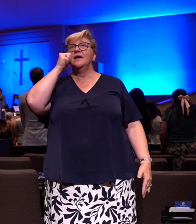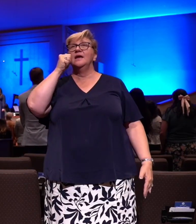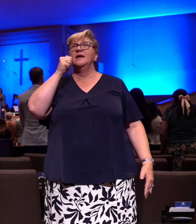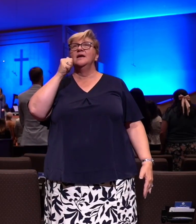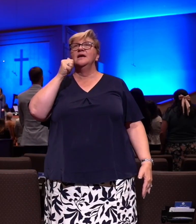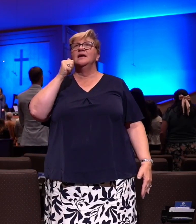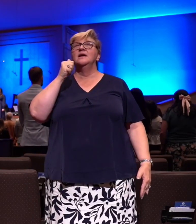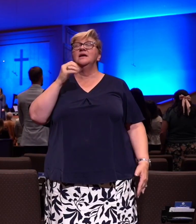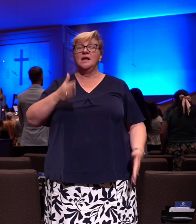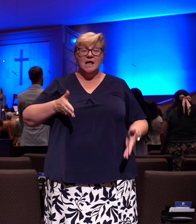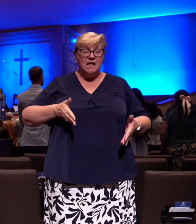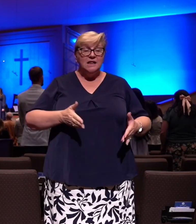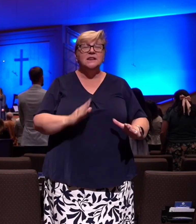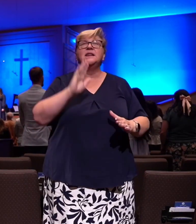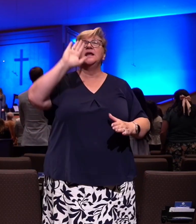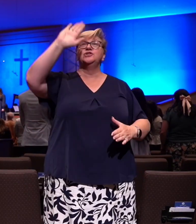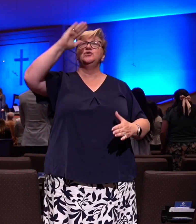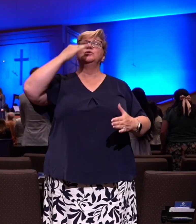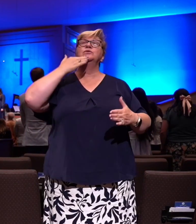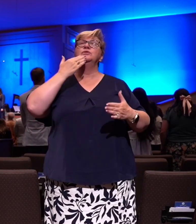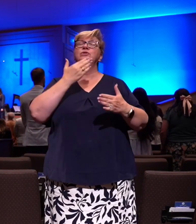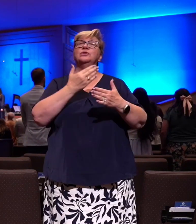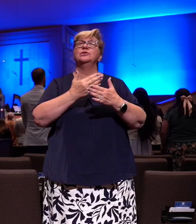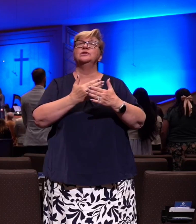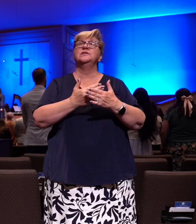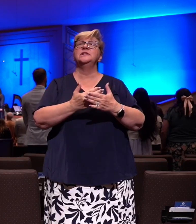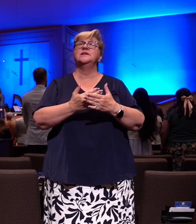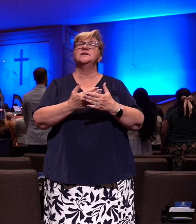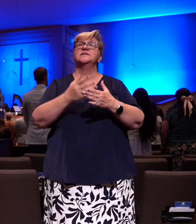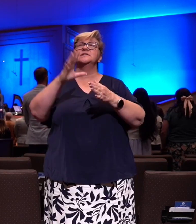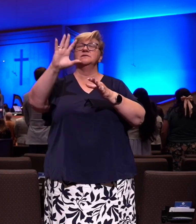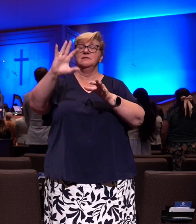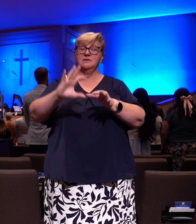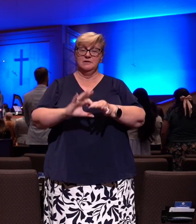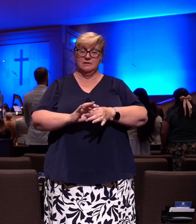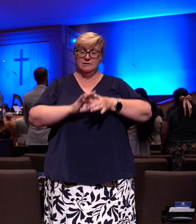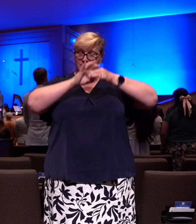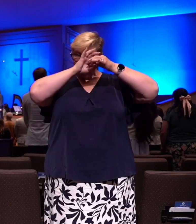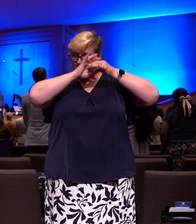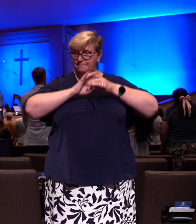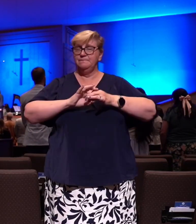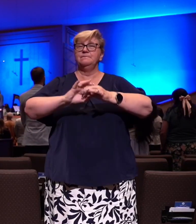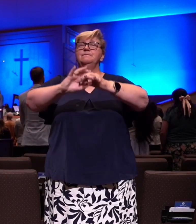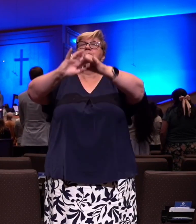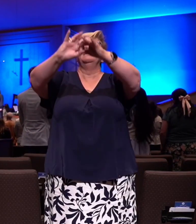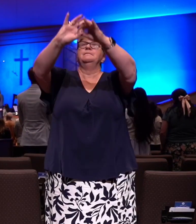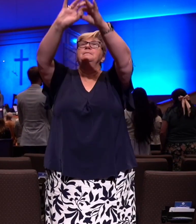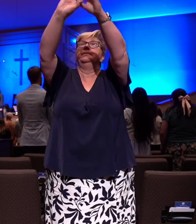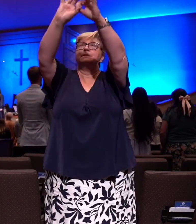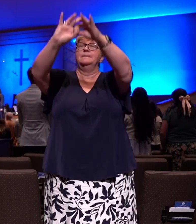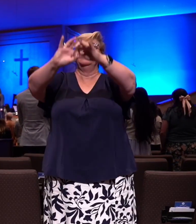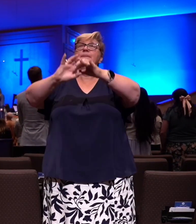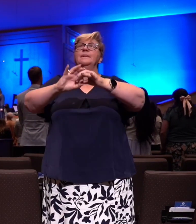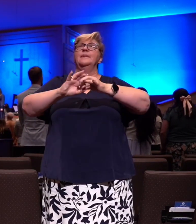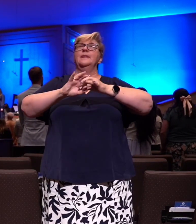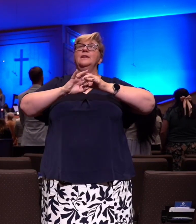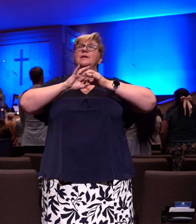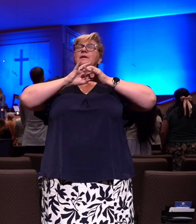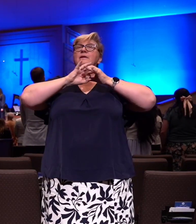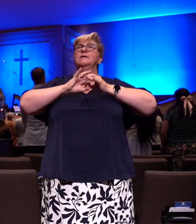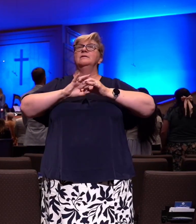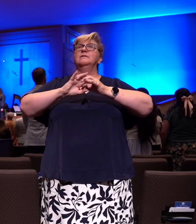to be. Let thy goodness like a fetter bind